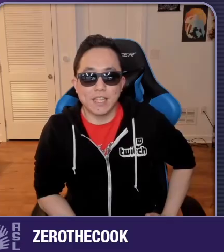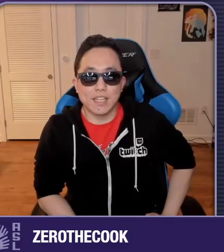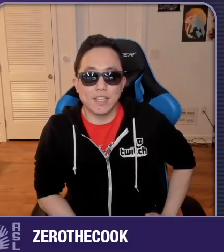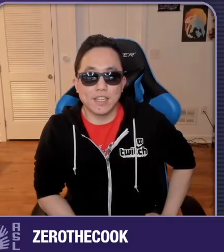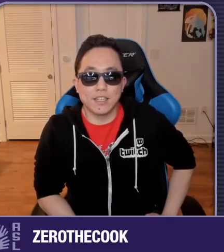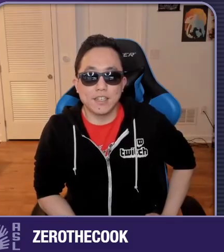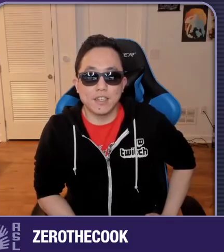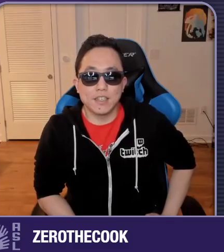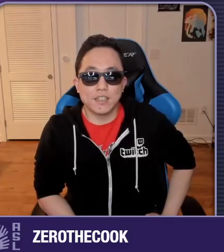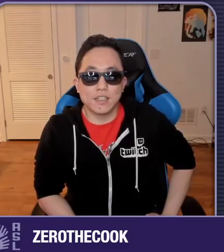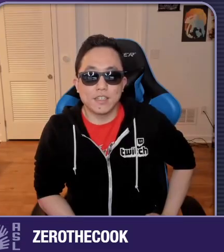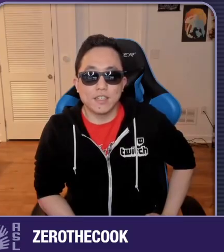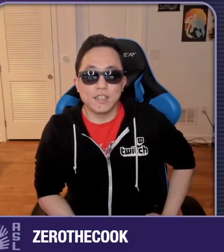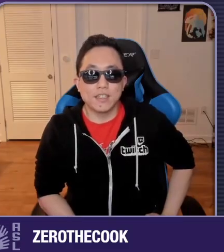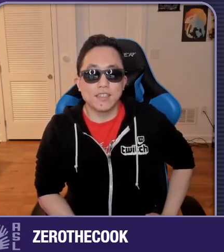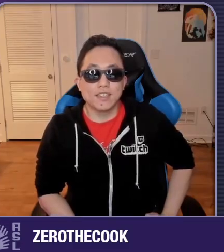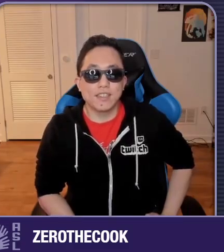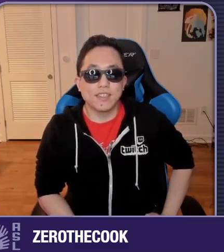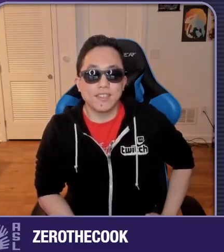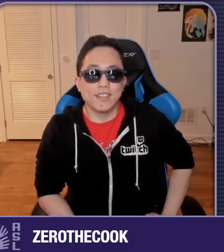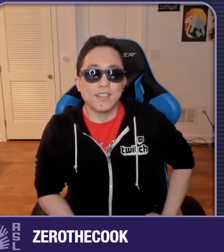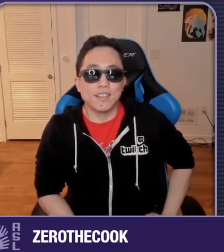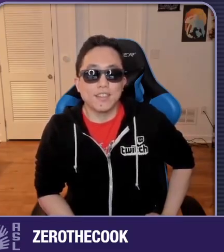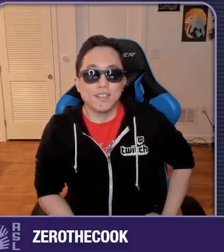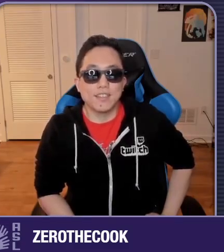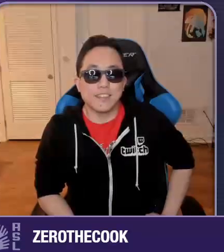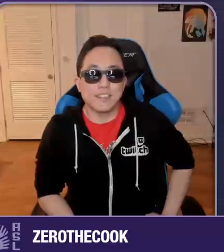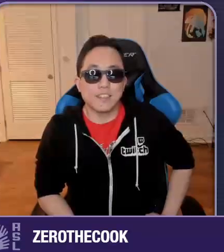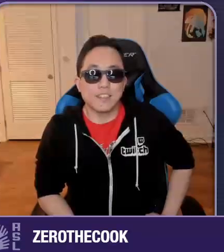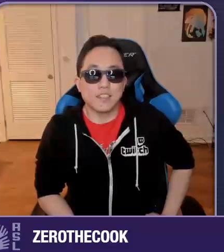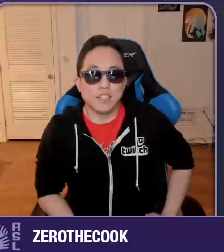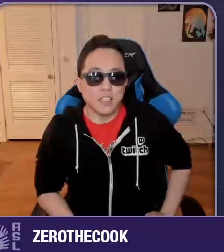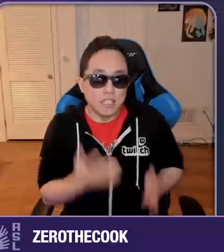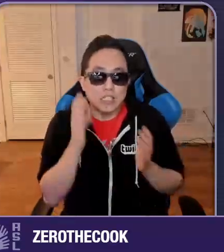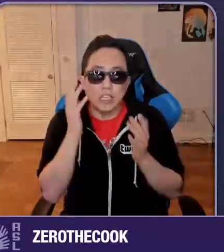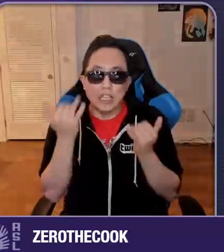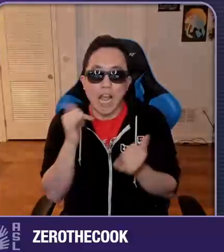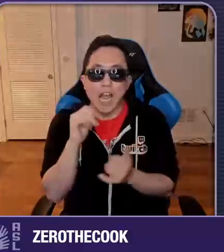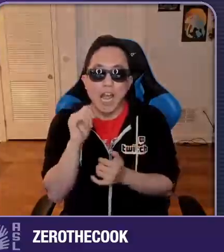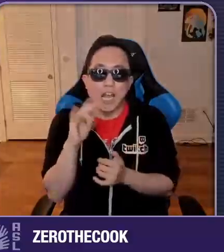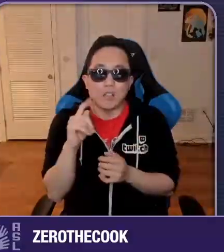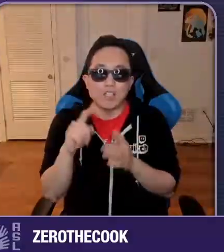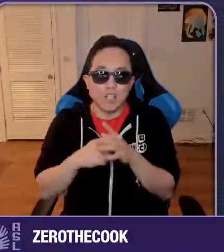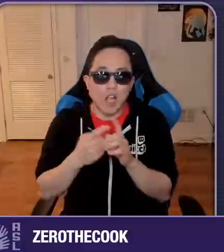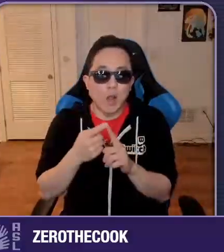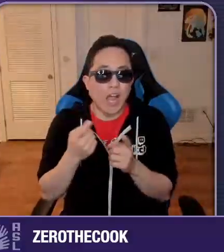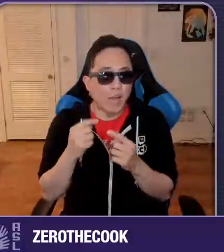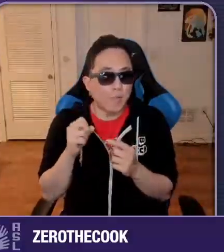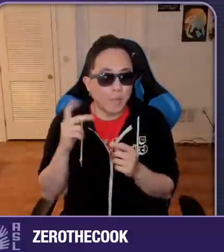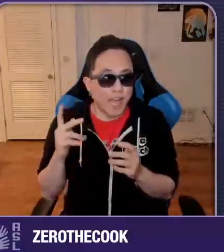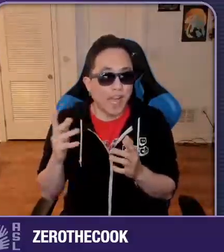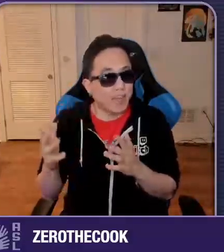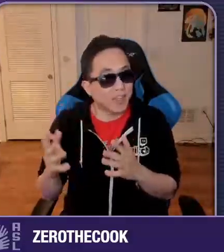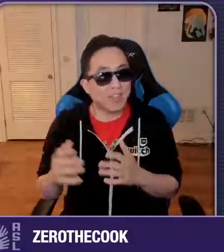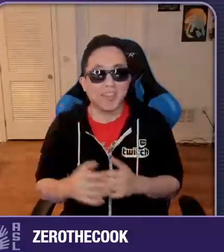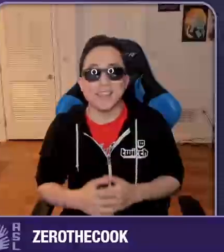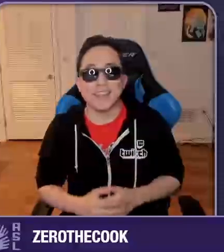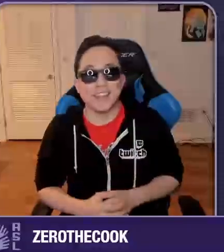I mean, this if he was like a spent- different match. This felt different. If he spent It's so different. if he spent